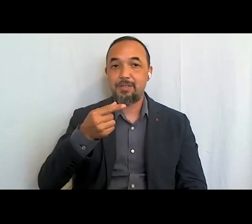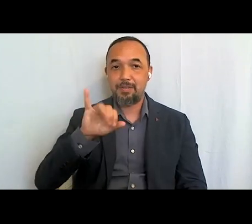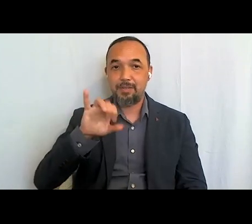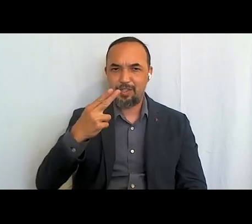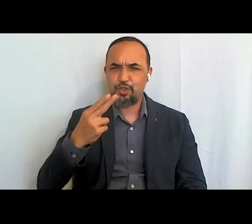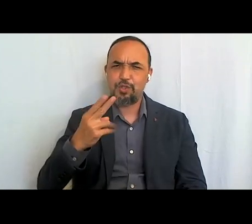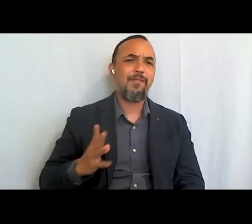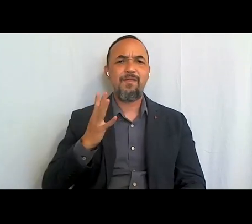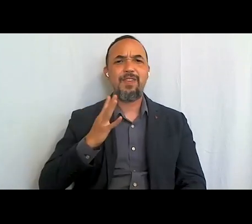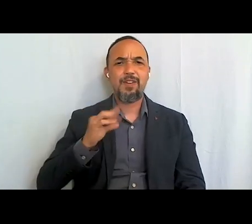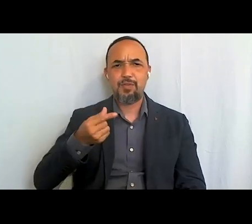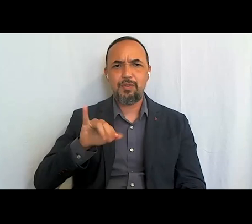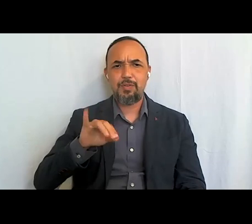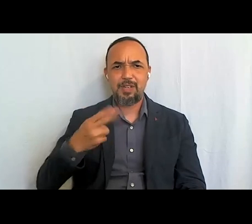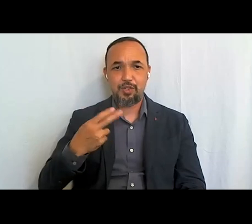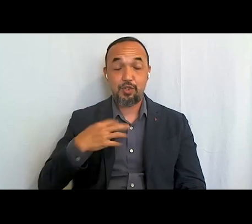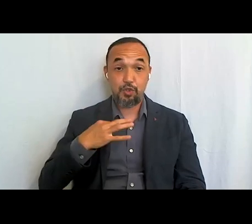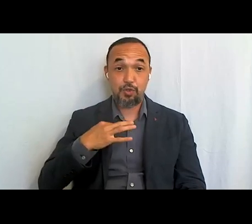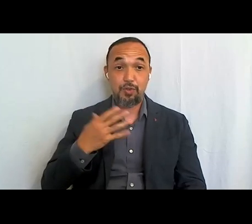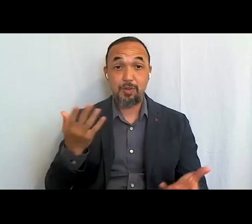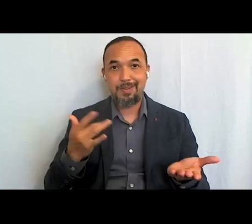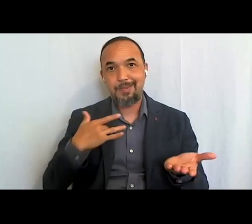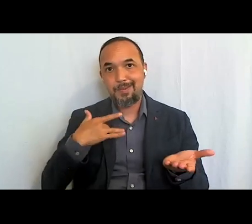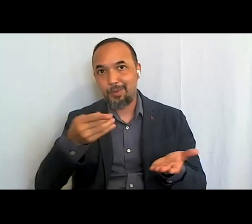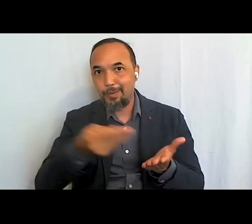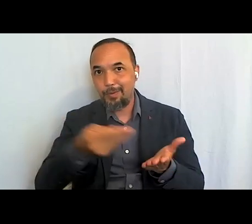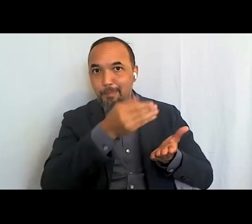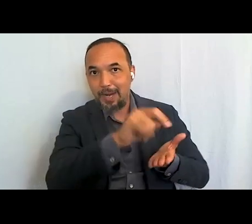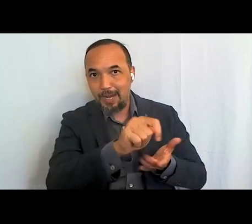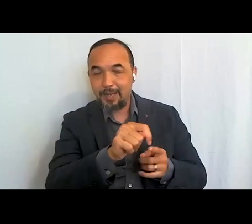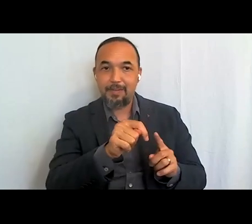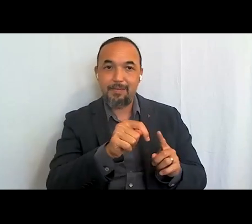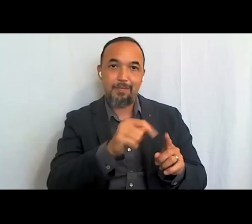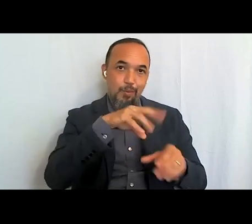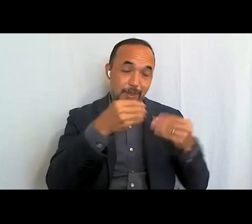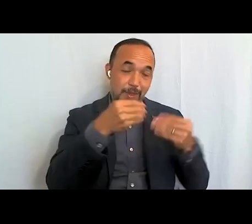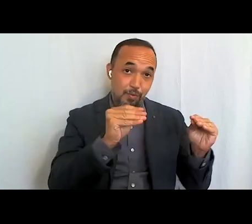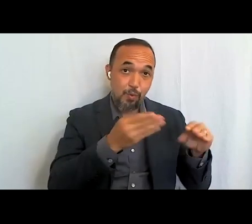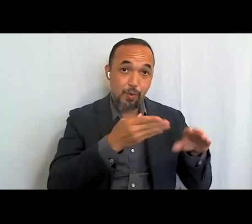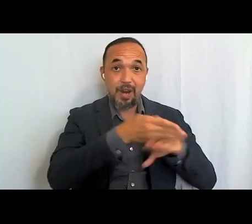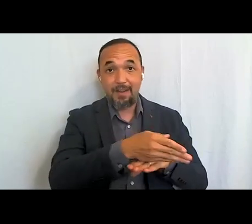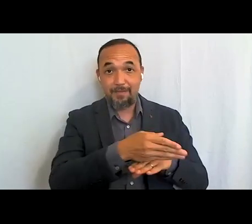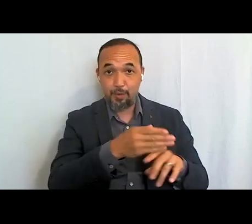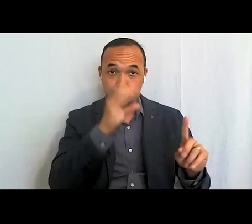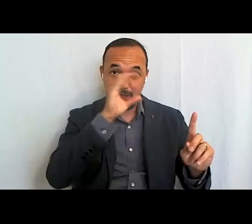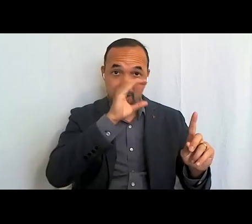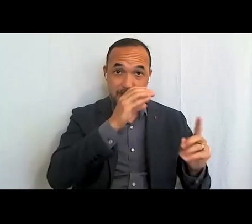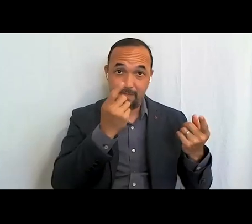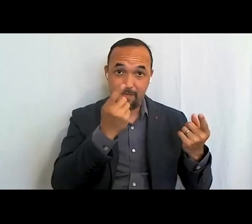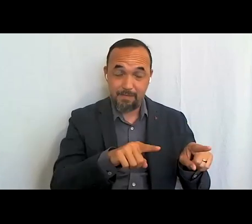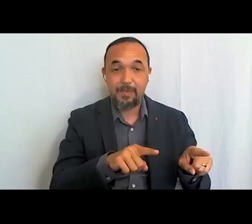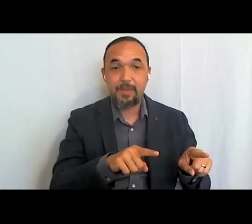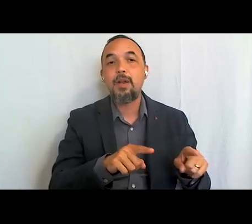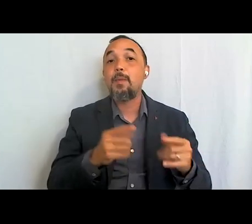shirt. So usually you just buy the GISH shirt in the GISH Forum, which happens after the hunt. In this case, we are actually giving our upper